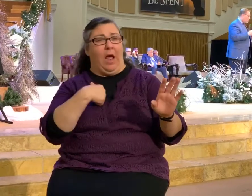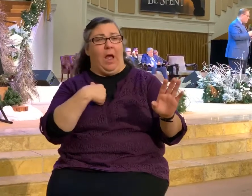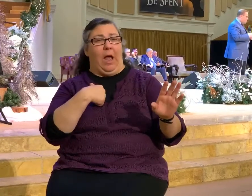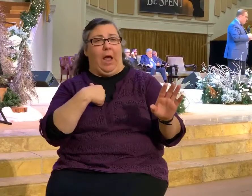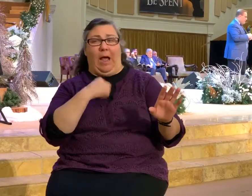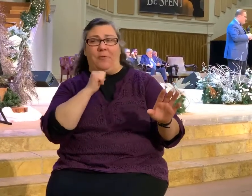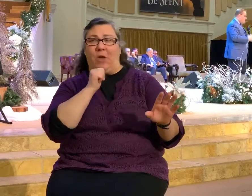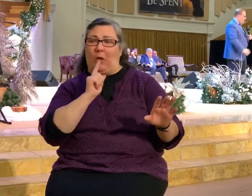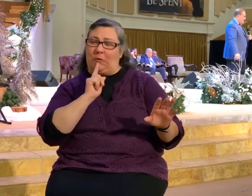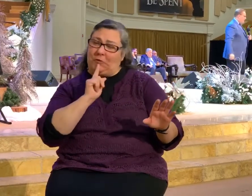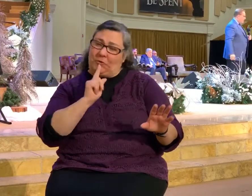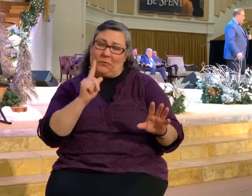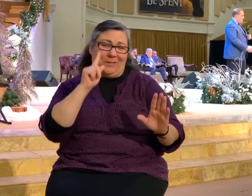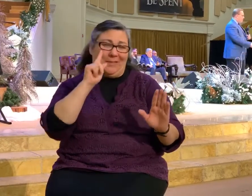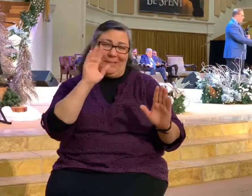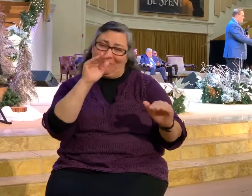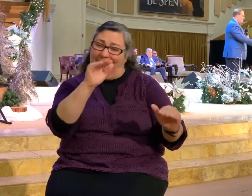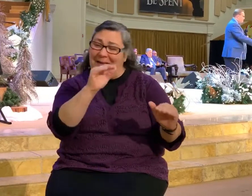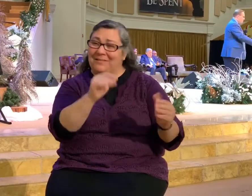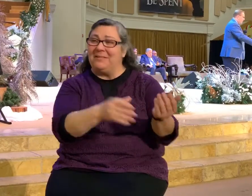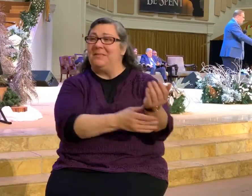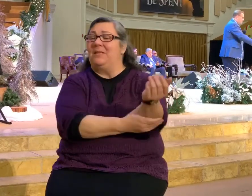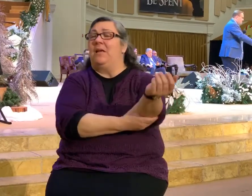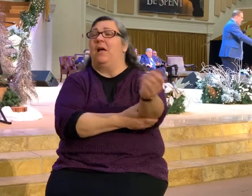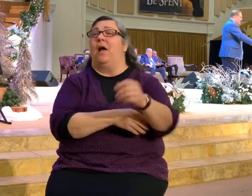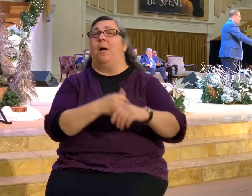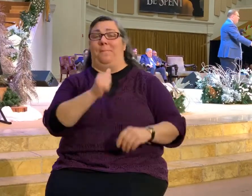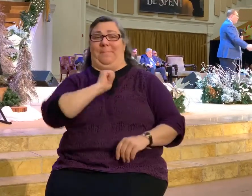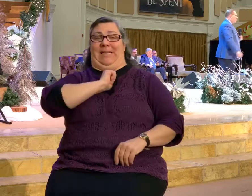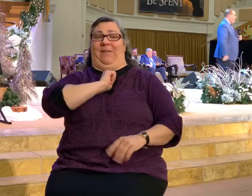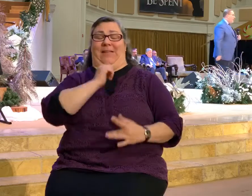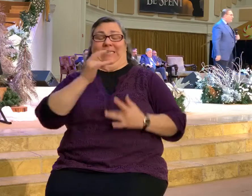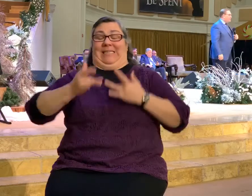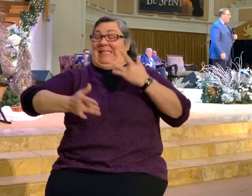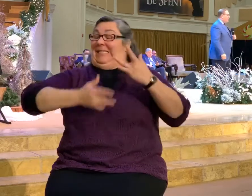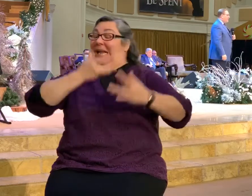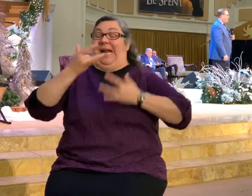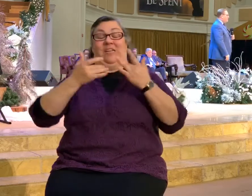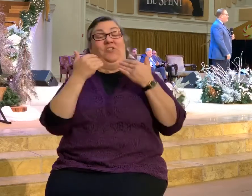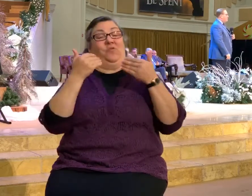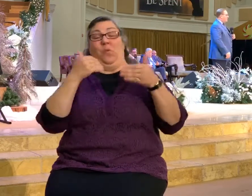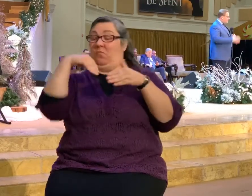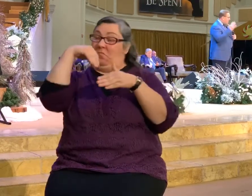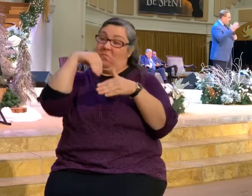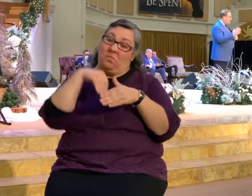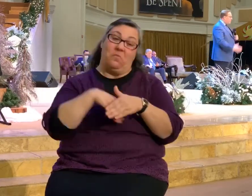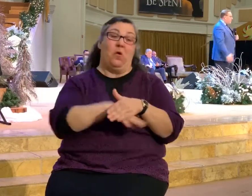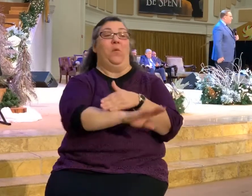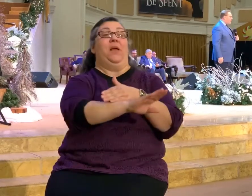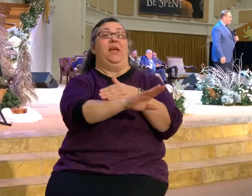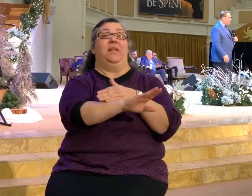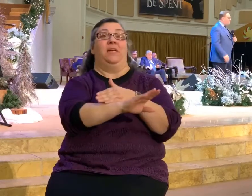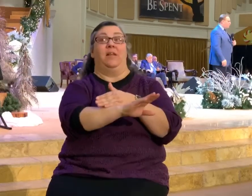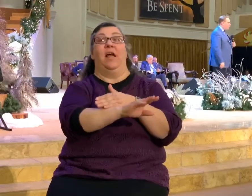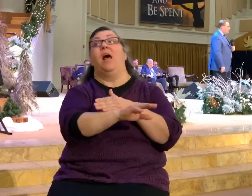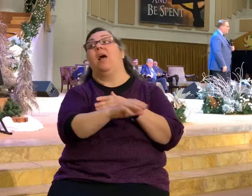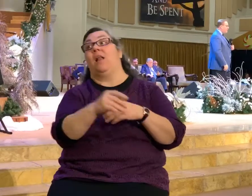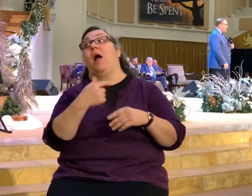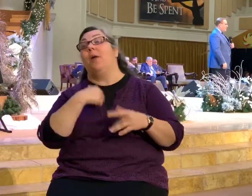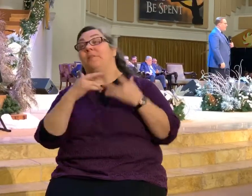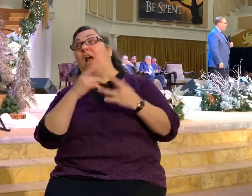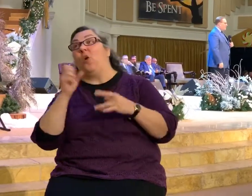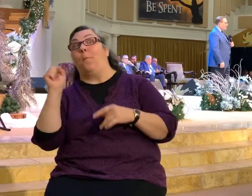knowing what to expect. But I was excited to go, and even excited to go back at some